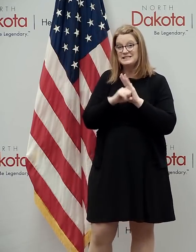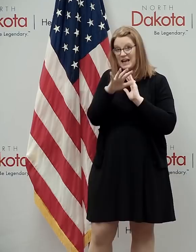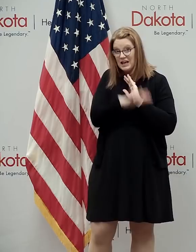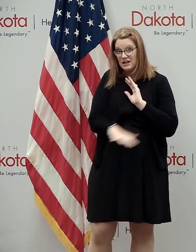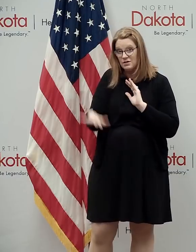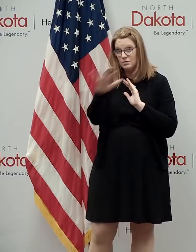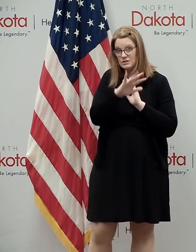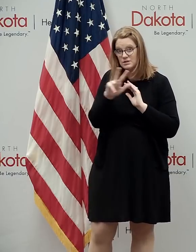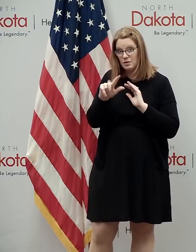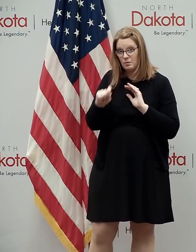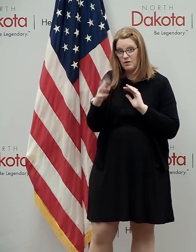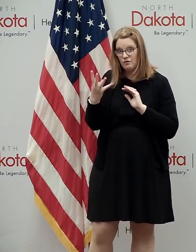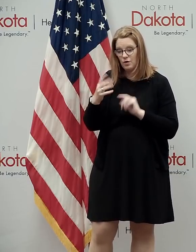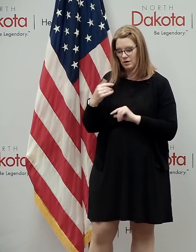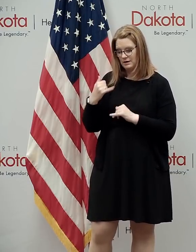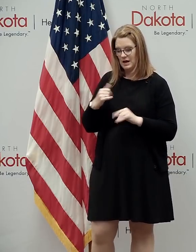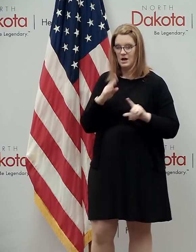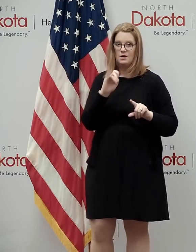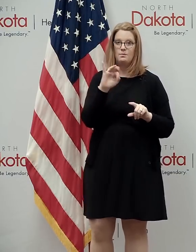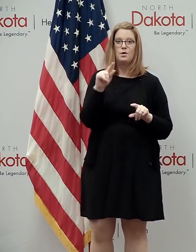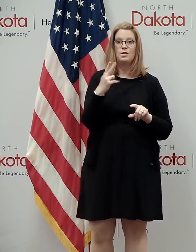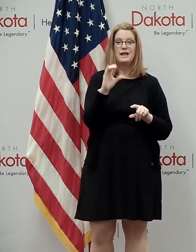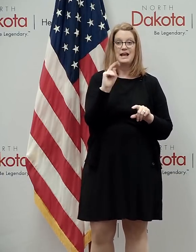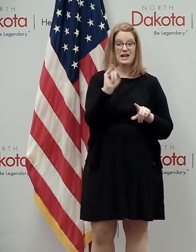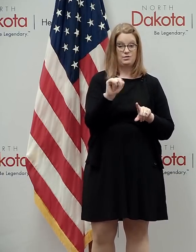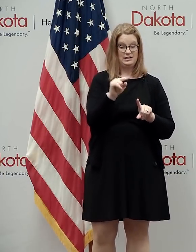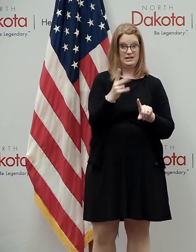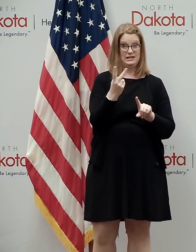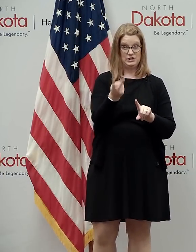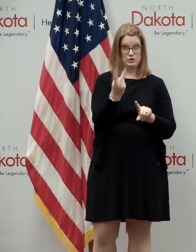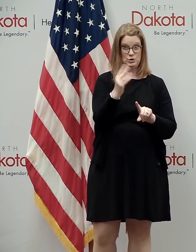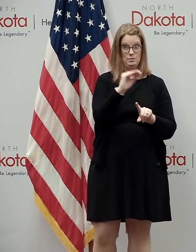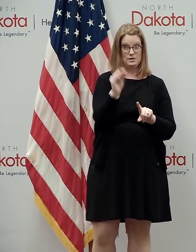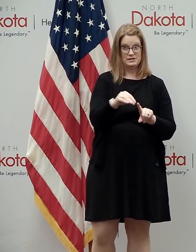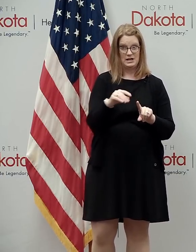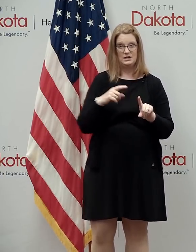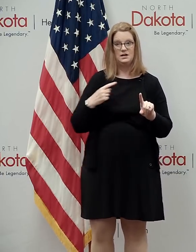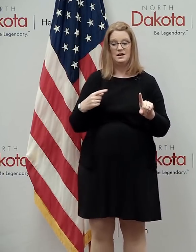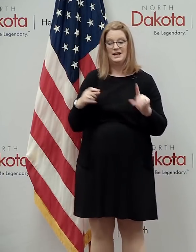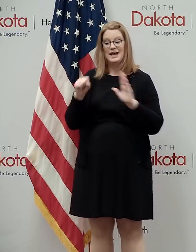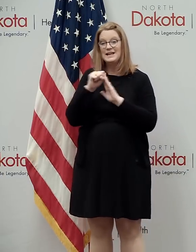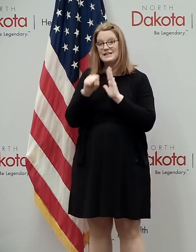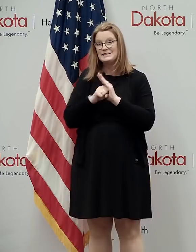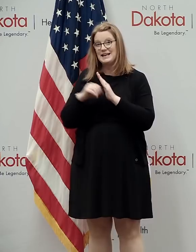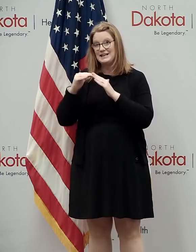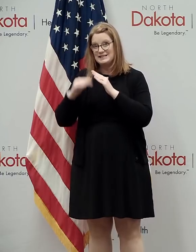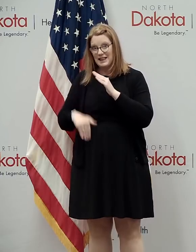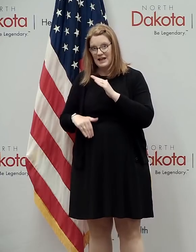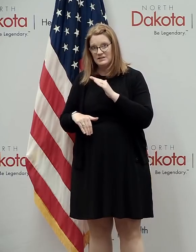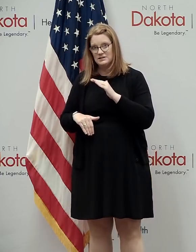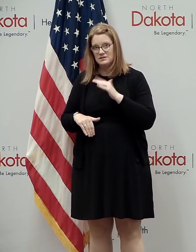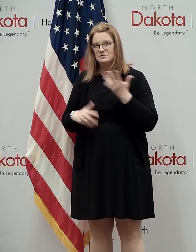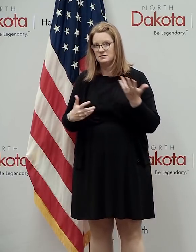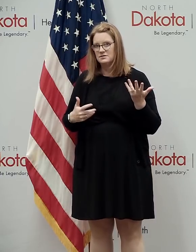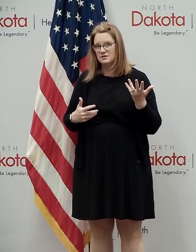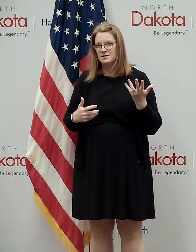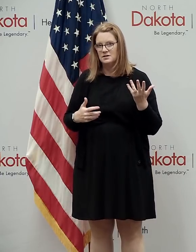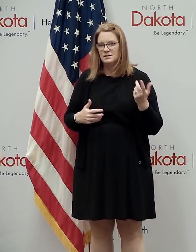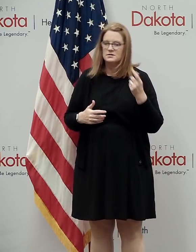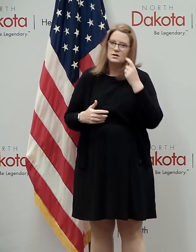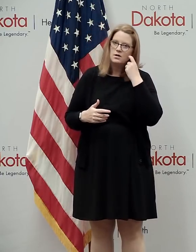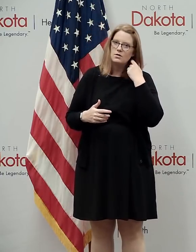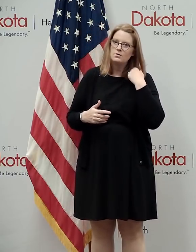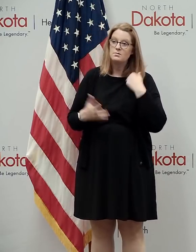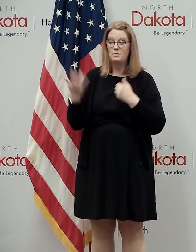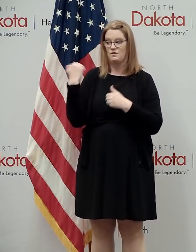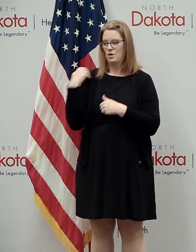Today, Burley County's positive rate is 2, the statewide rate is, trailing rate is less than that. And so again, as you can see, again,